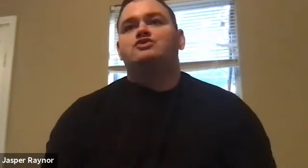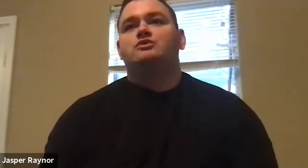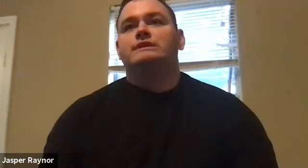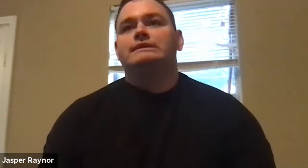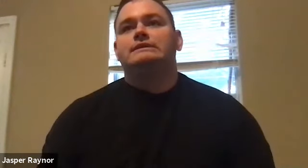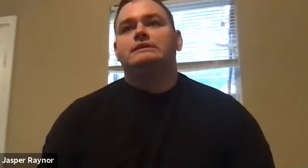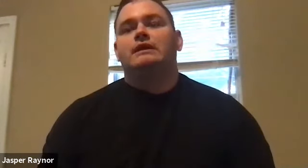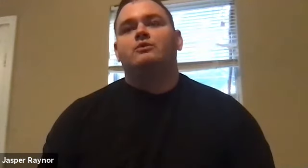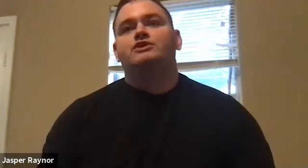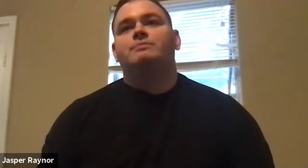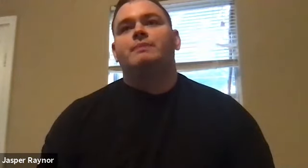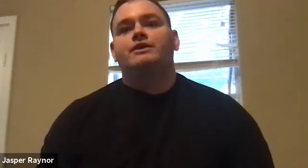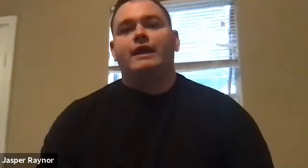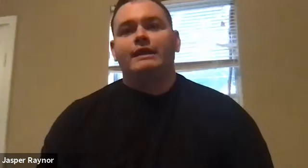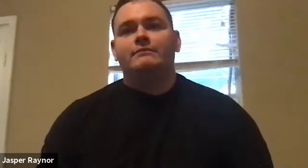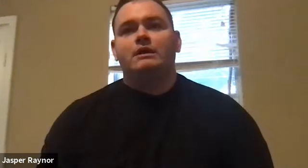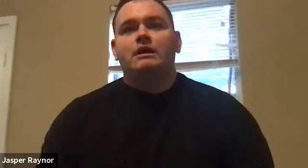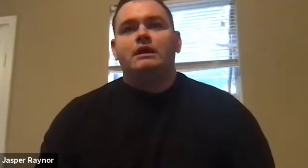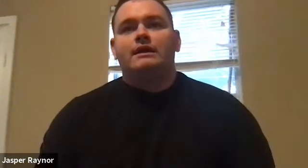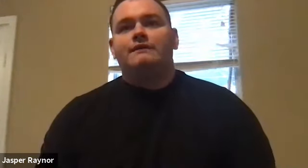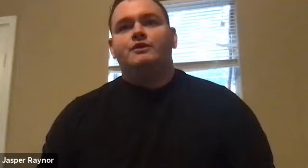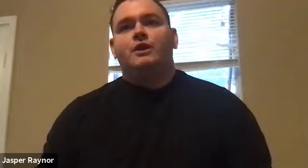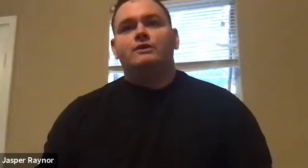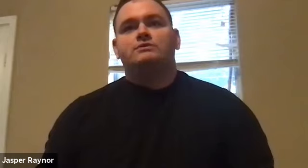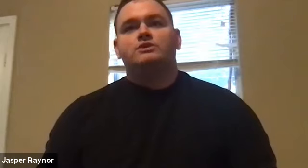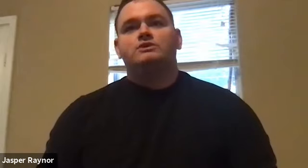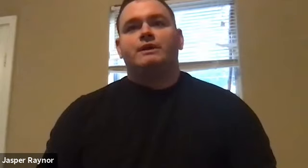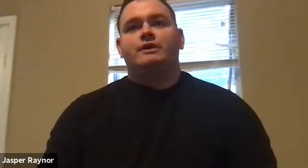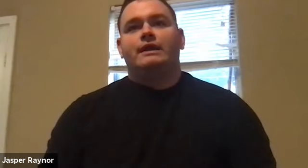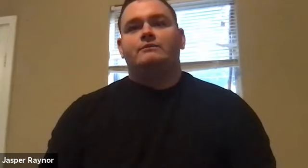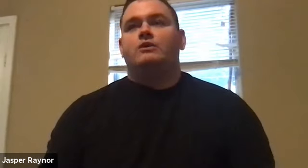natural tendencies, like when you're spelling your name. Like if you notice when you spell your name, well,